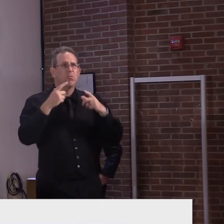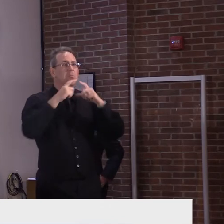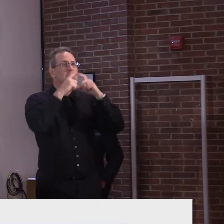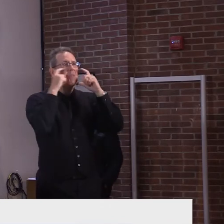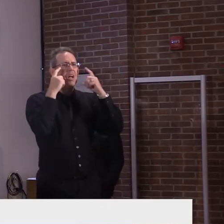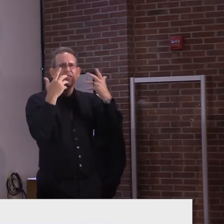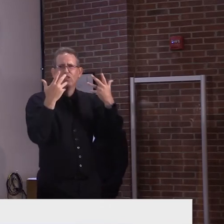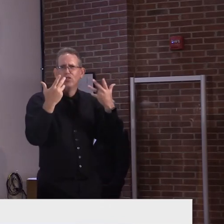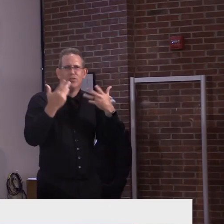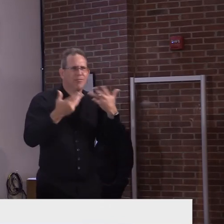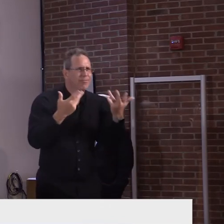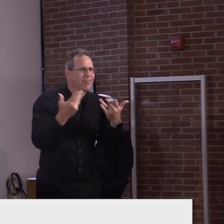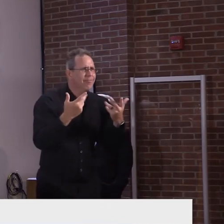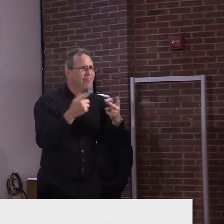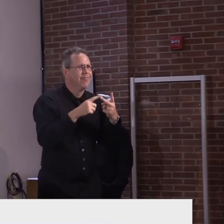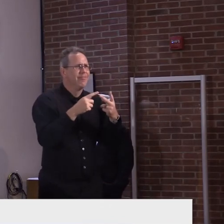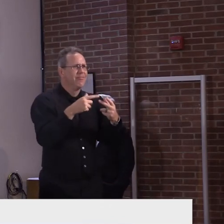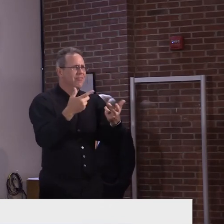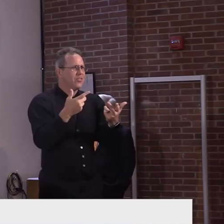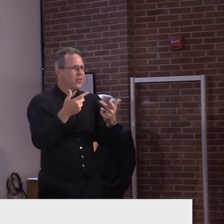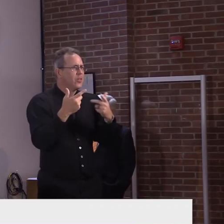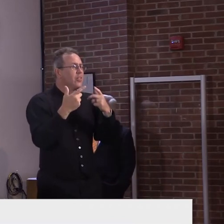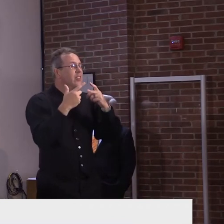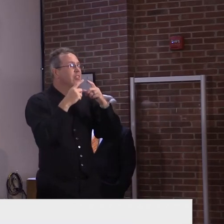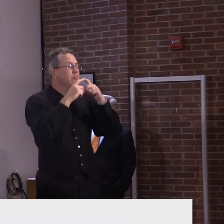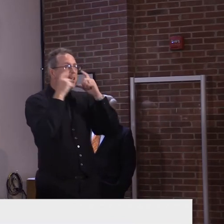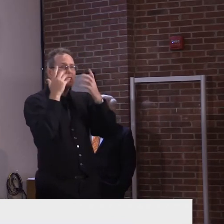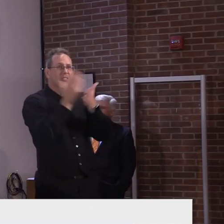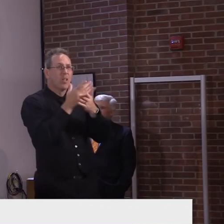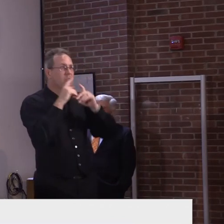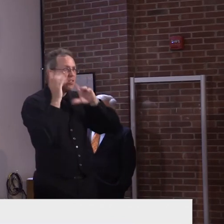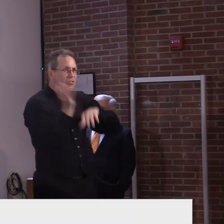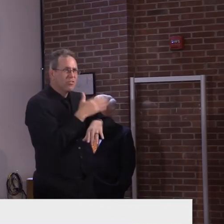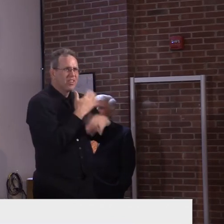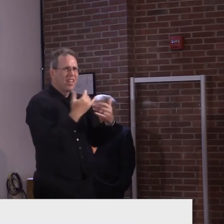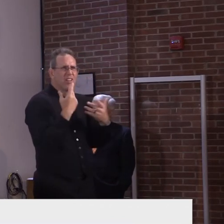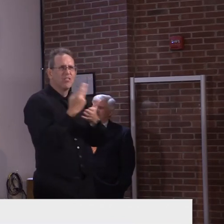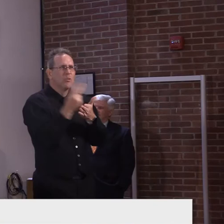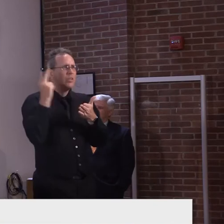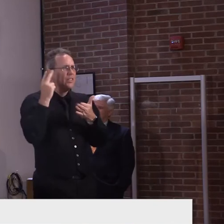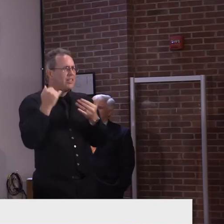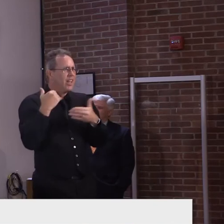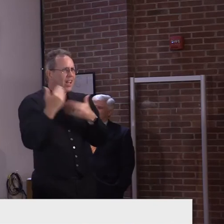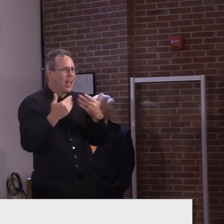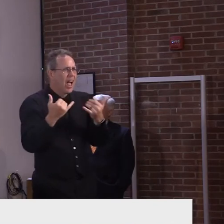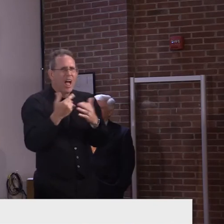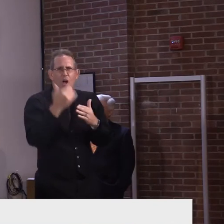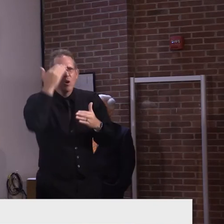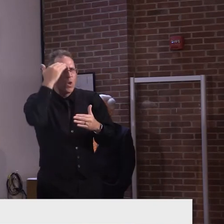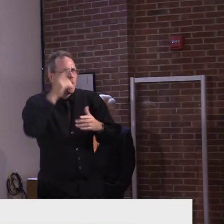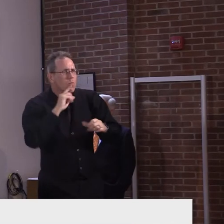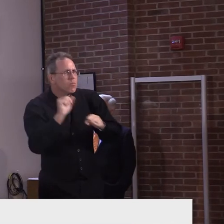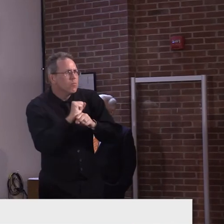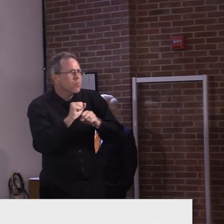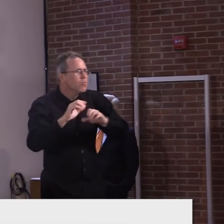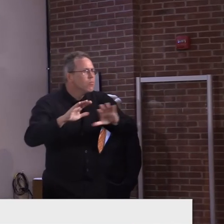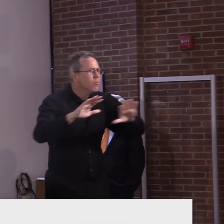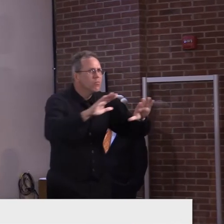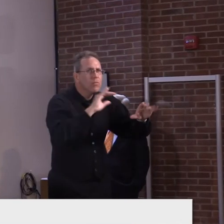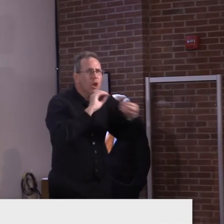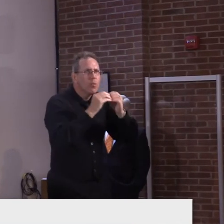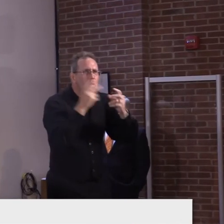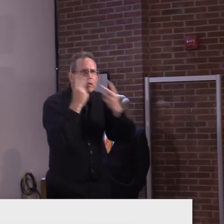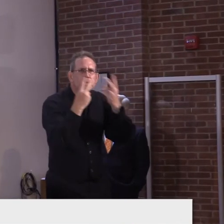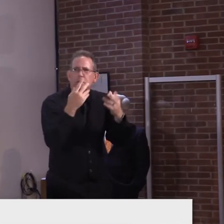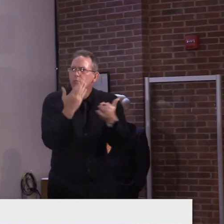unmasking is going to be safe, whether the Delta variant is having an effect on cases in schools, and also just to kind of